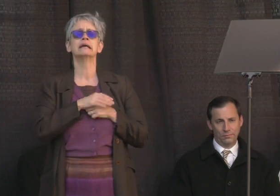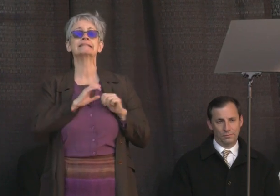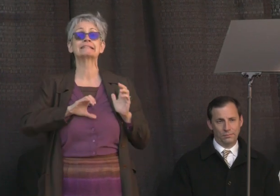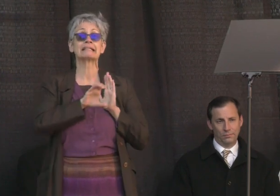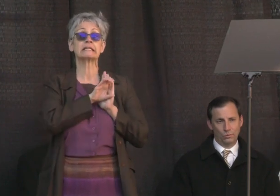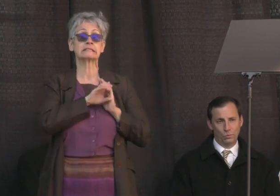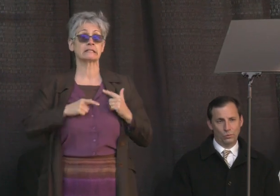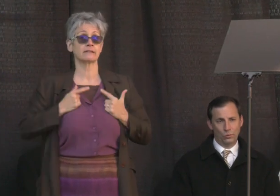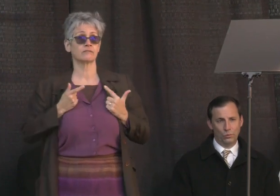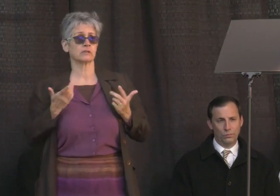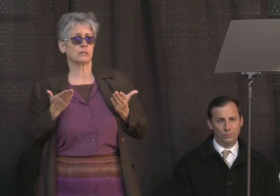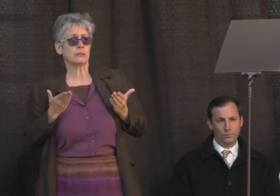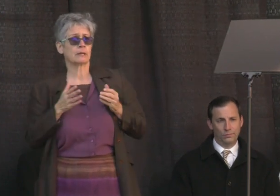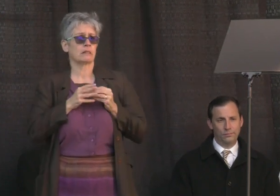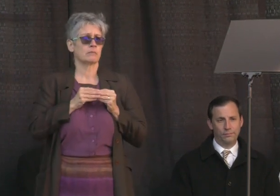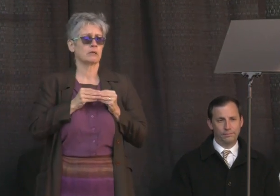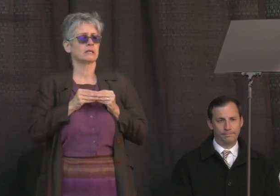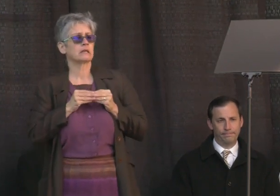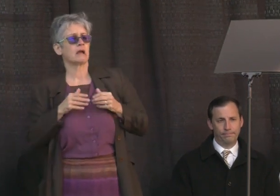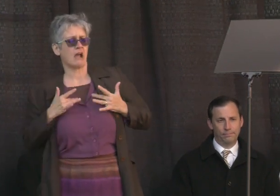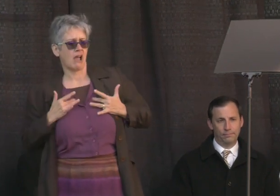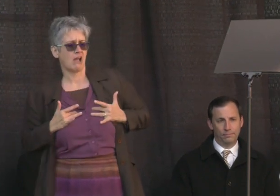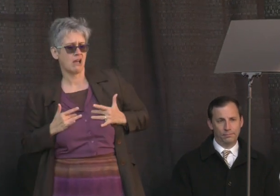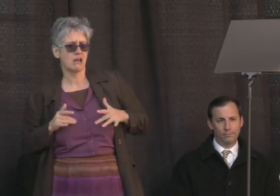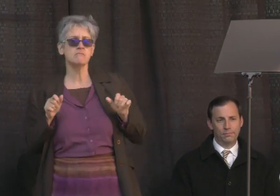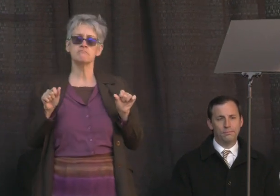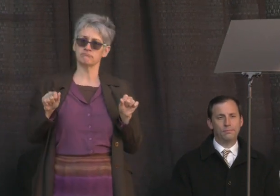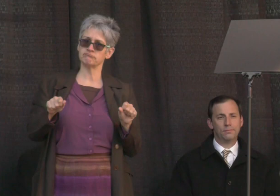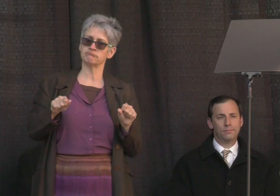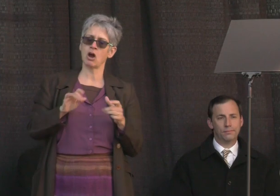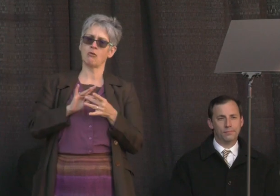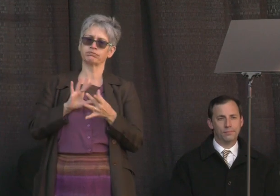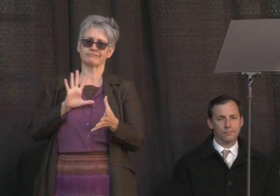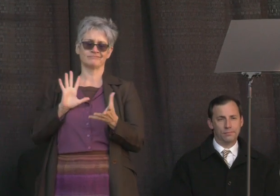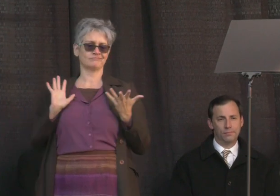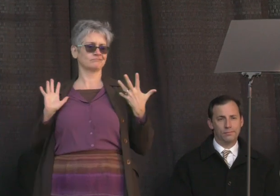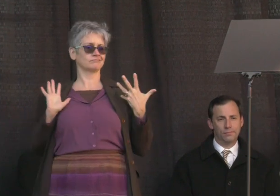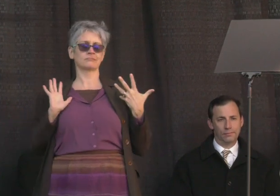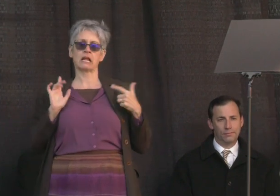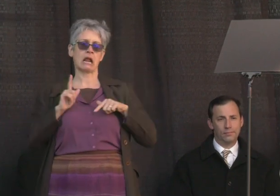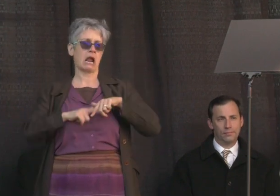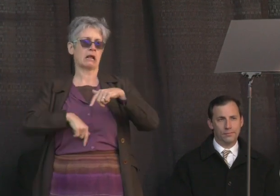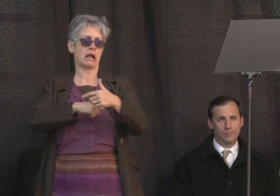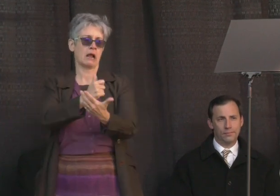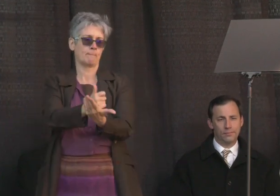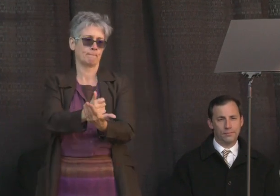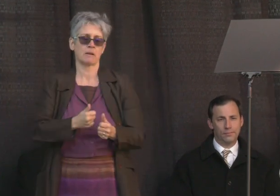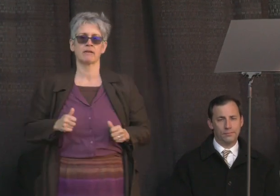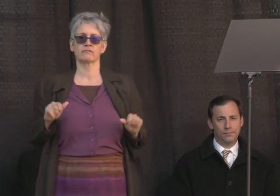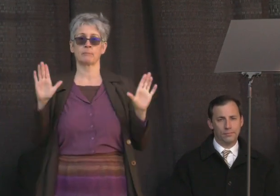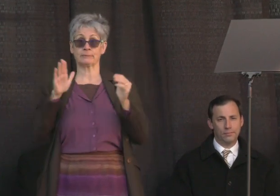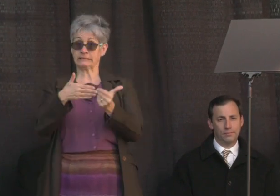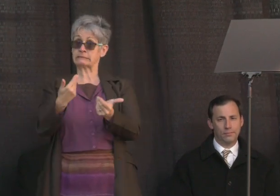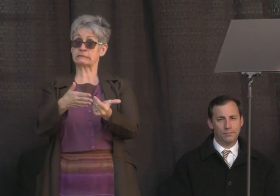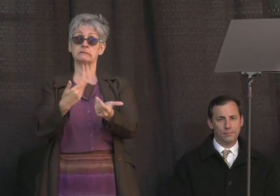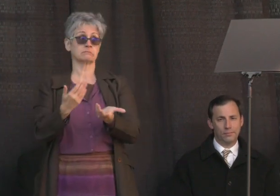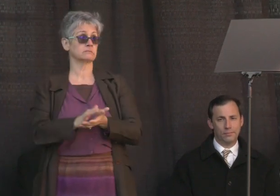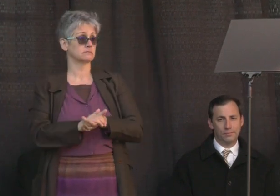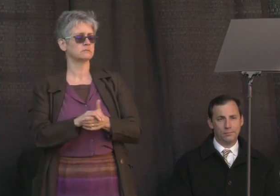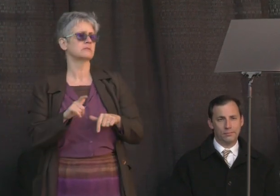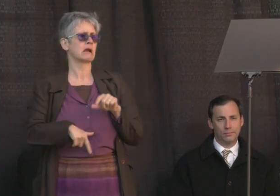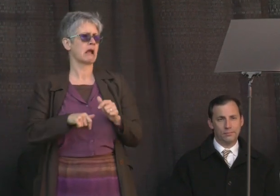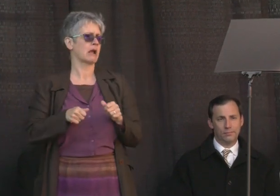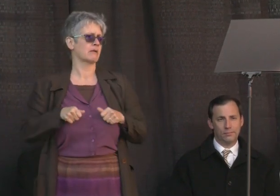discouraged or find ourselves willfully disengaged in the process. It's really easy to say, I give up. But we can't give